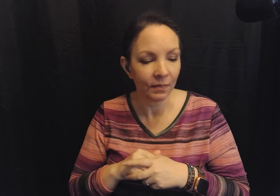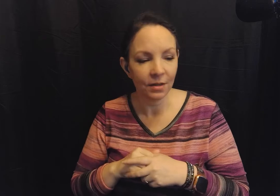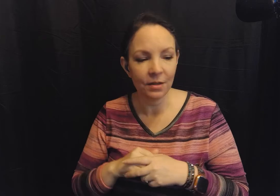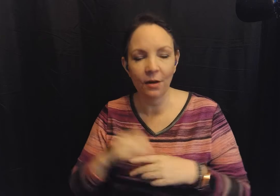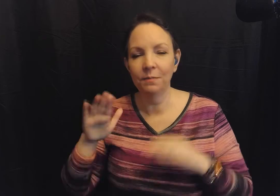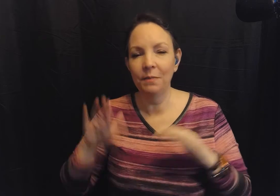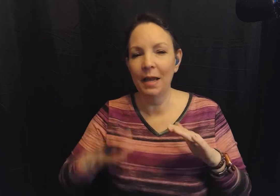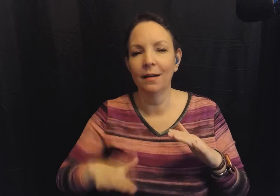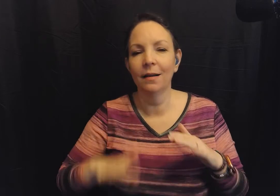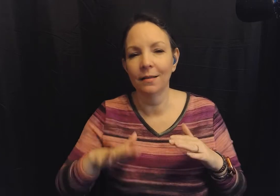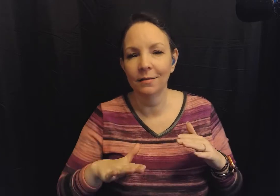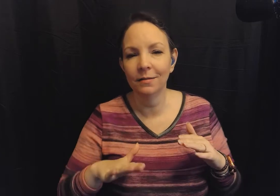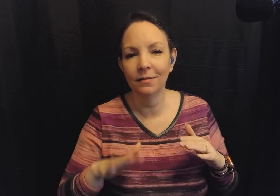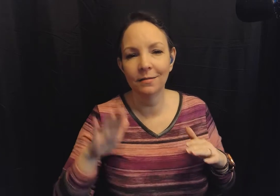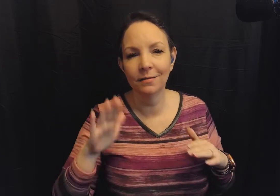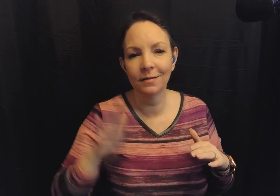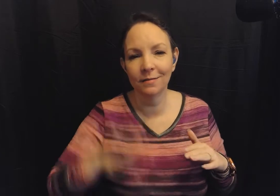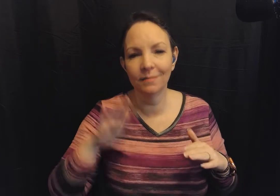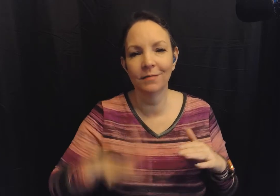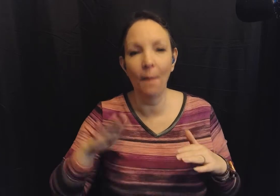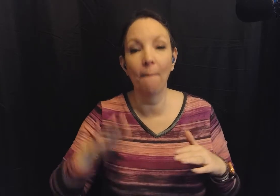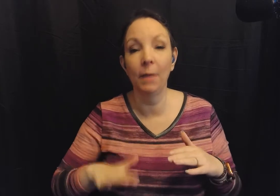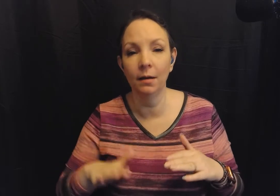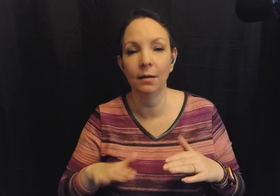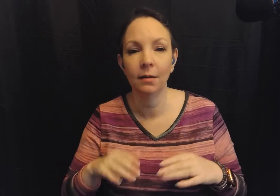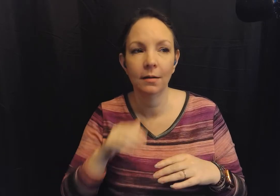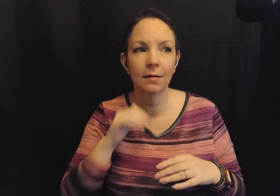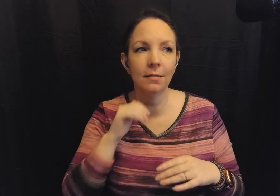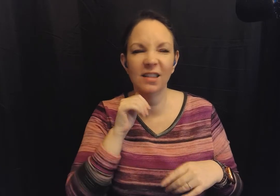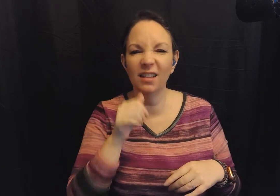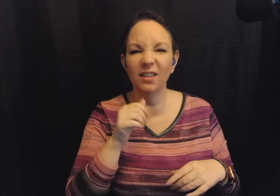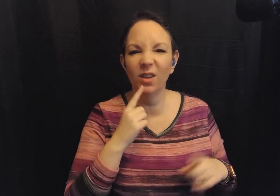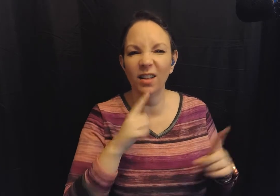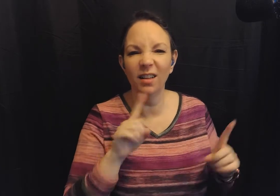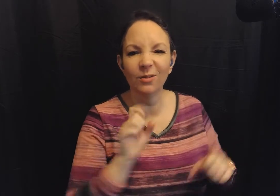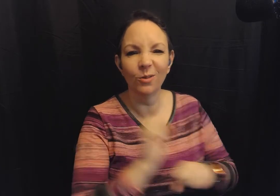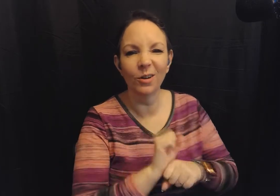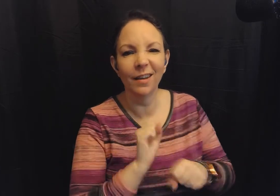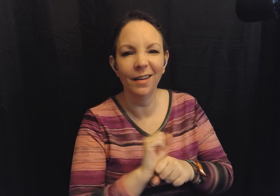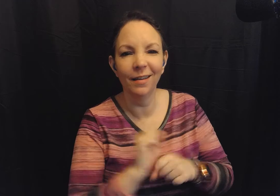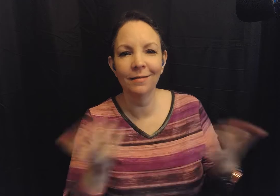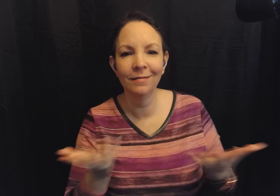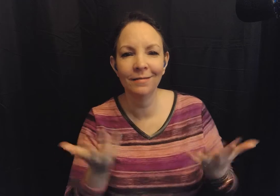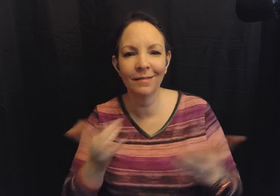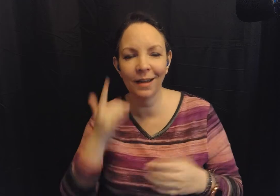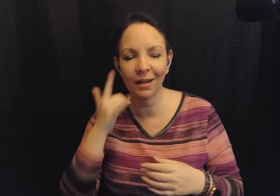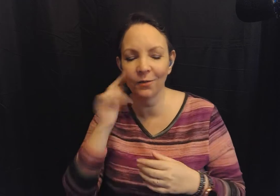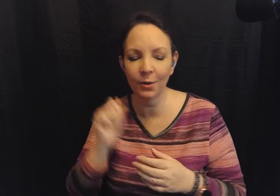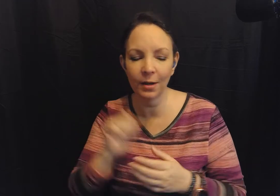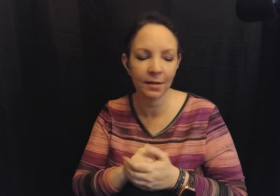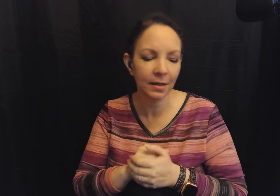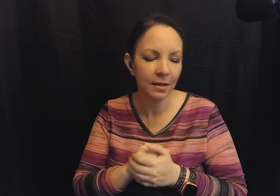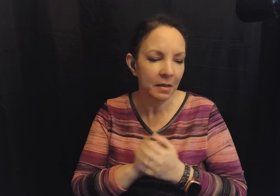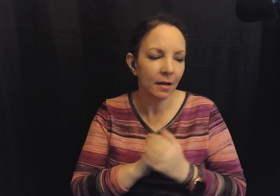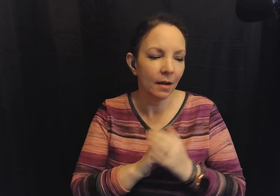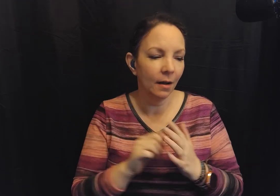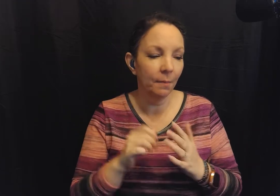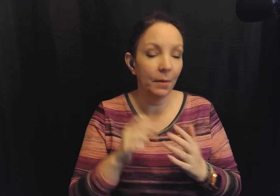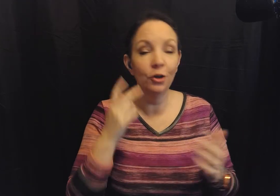So banging on the something, it doesn't really work here in California. But you